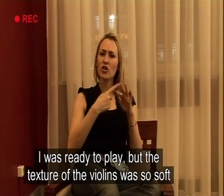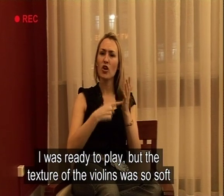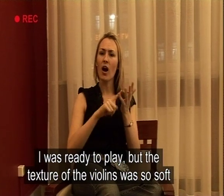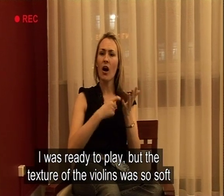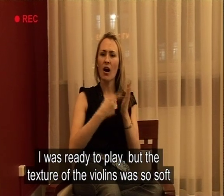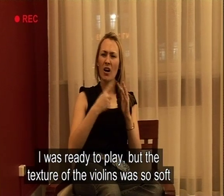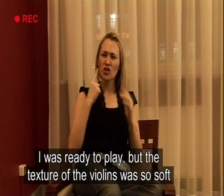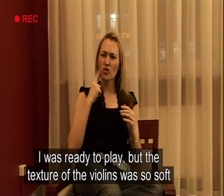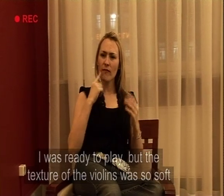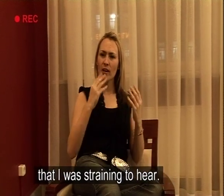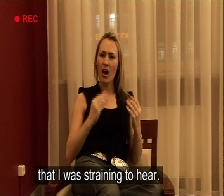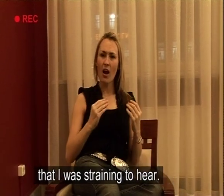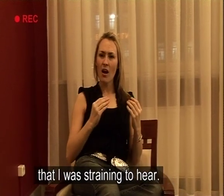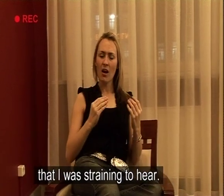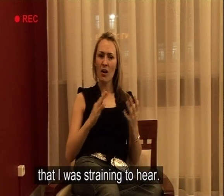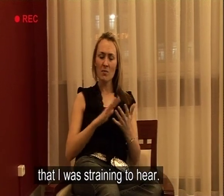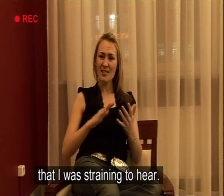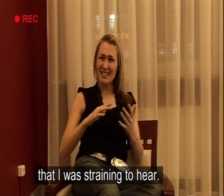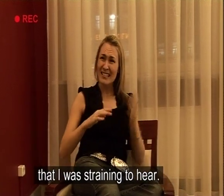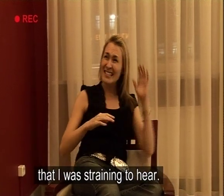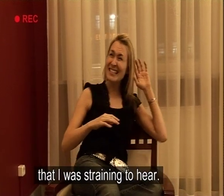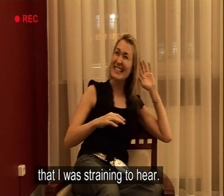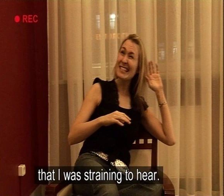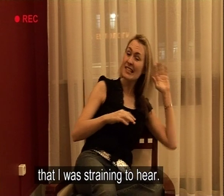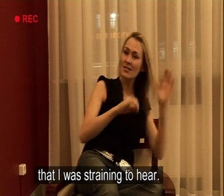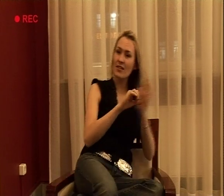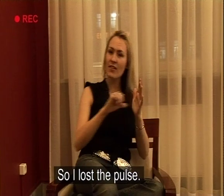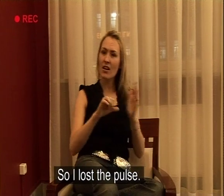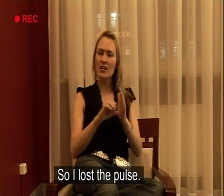so soft that I'm straining to hear.